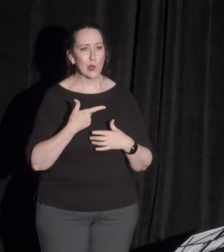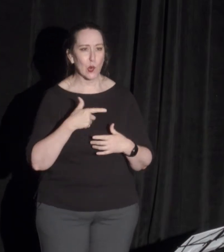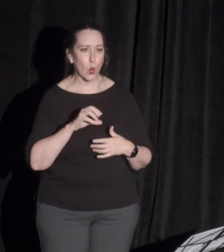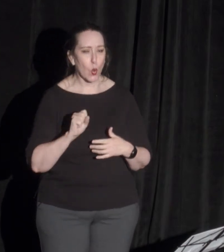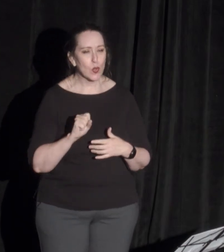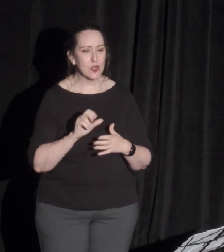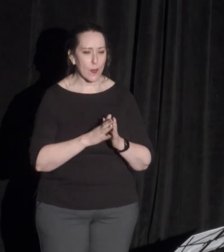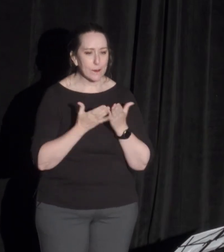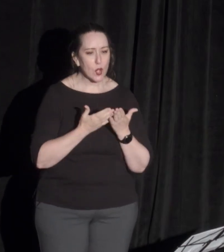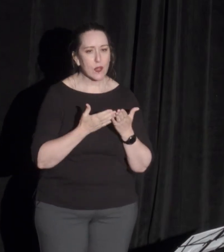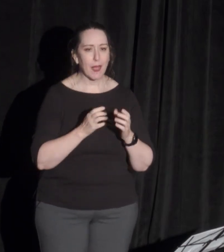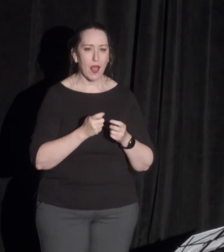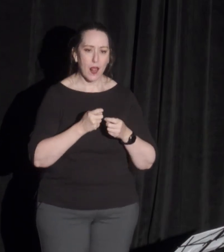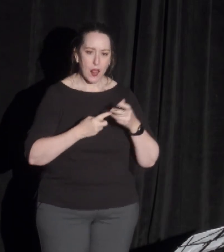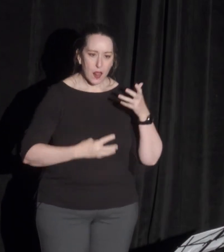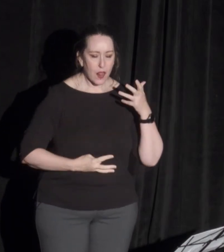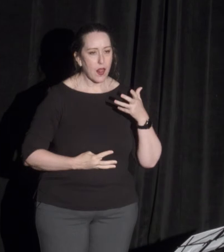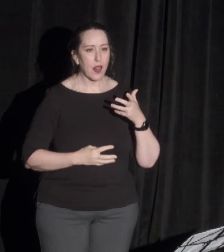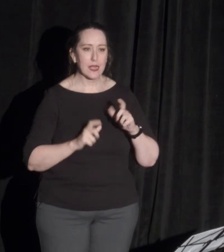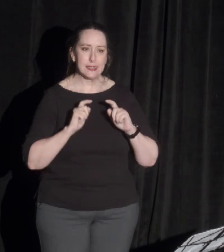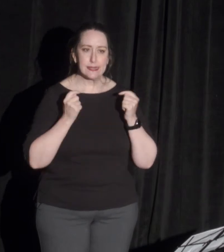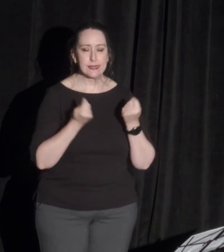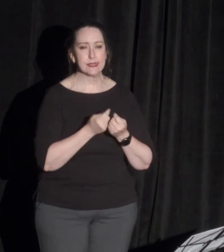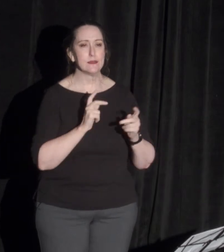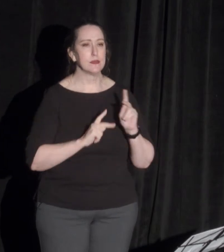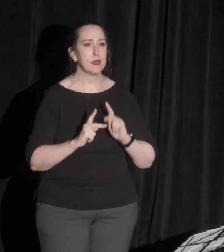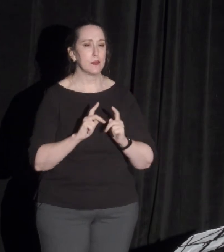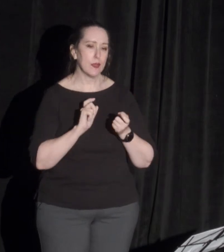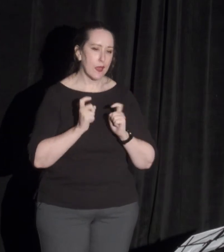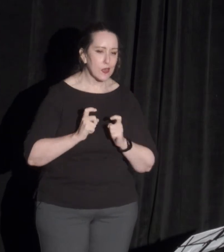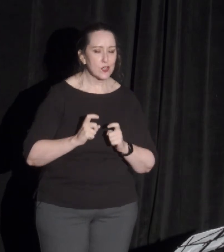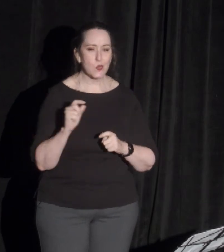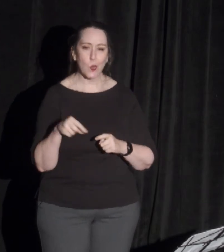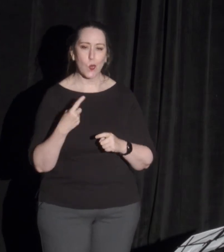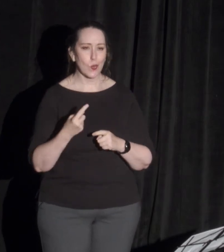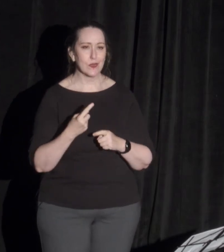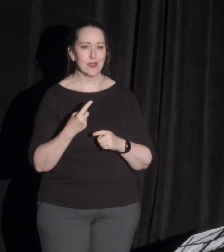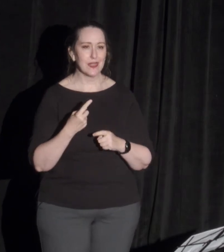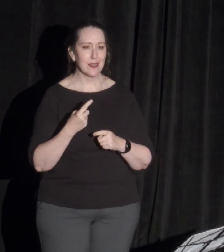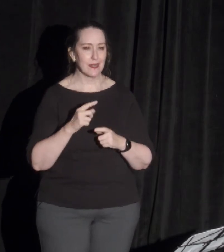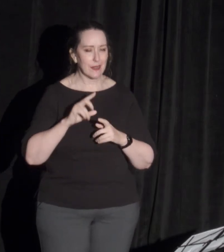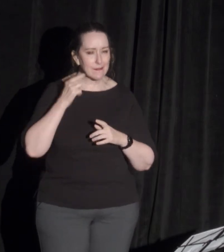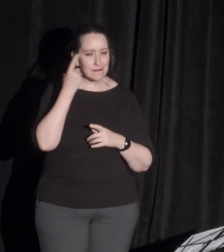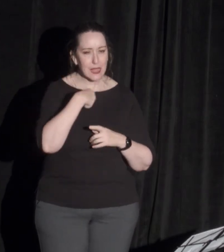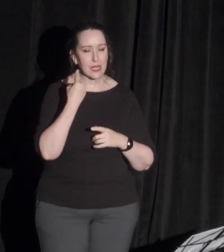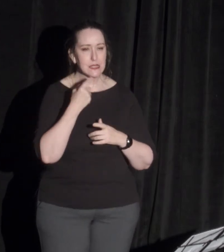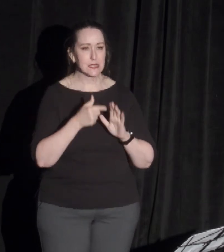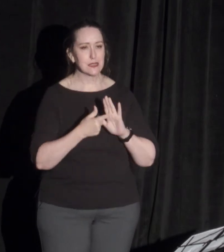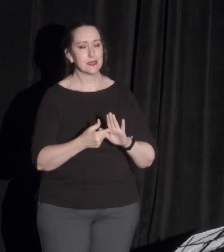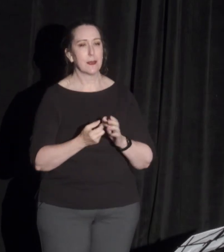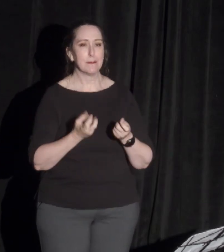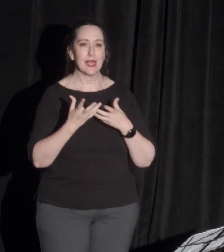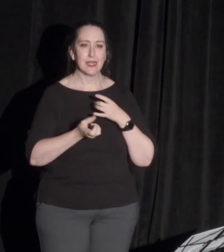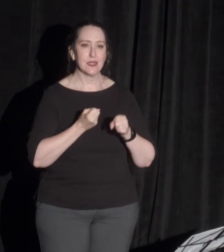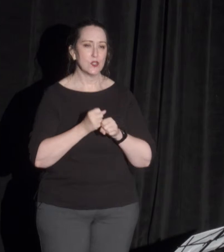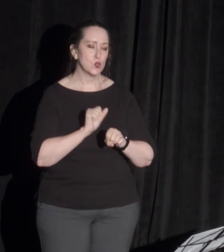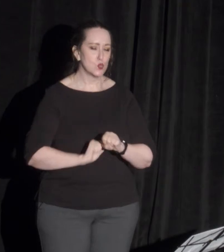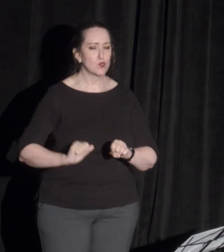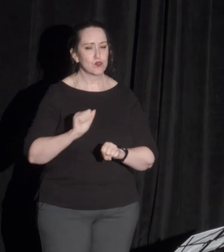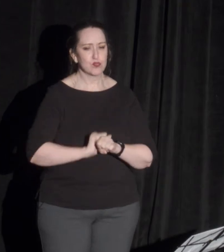made by a whole huge team of people. Editors are only the face of it. It's years of work, and we couldn't do